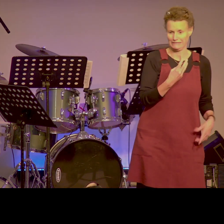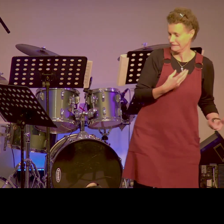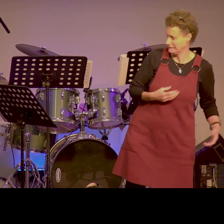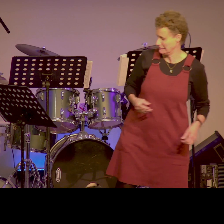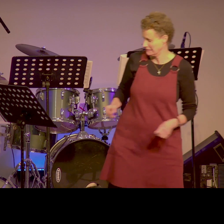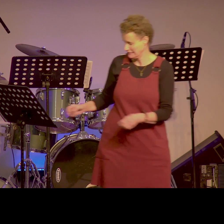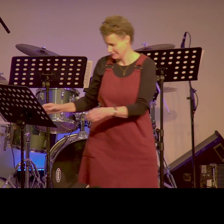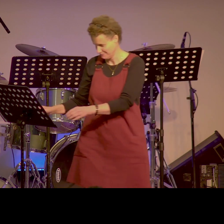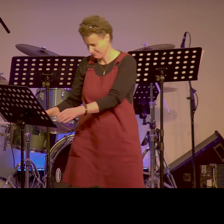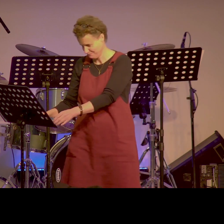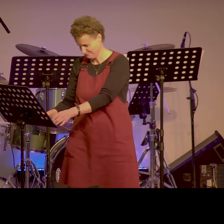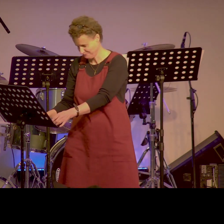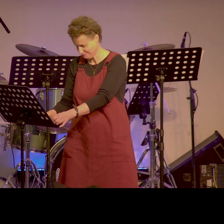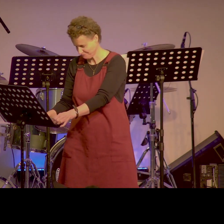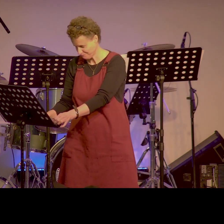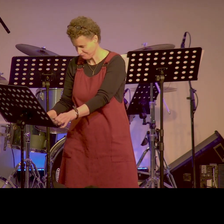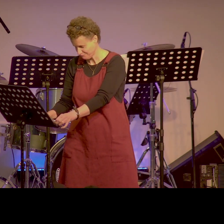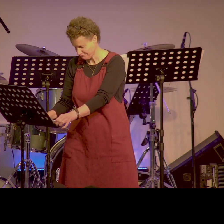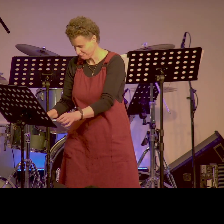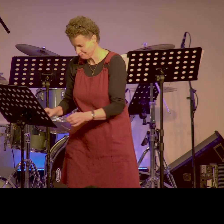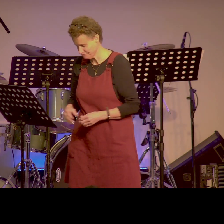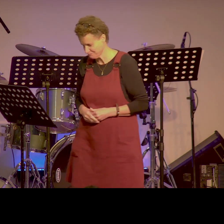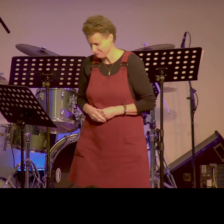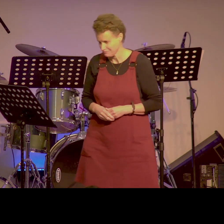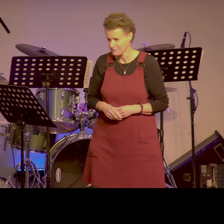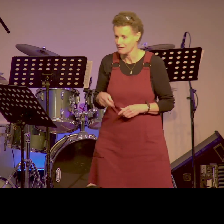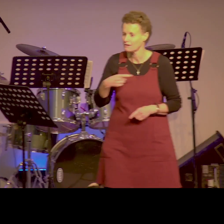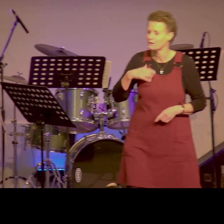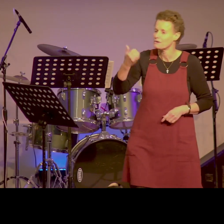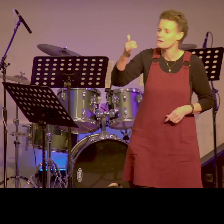any water, let alone three.